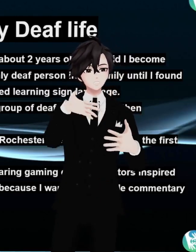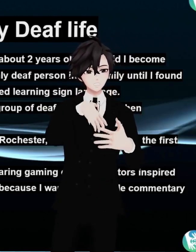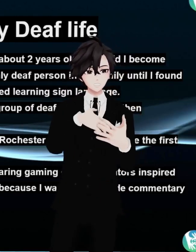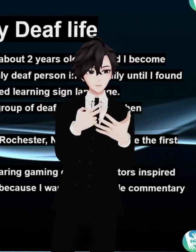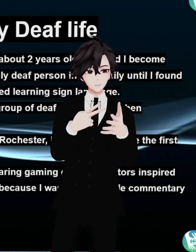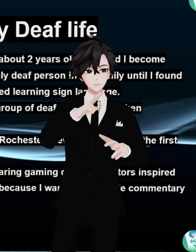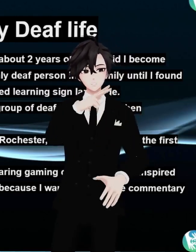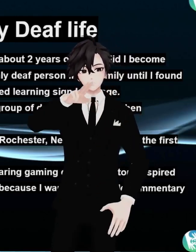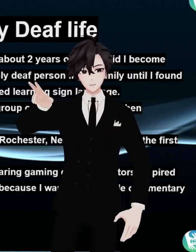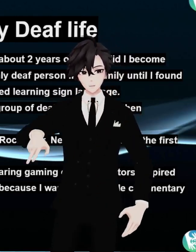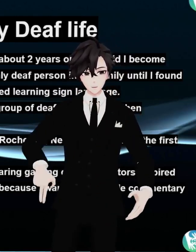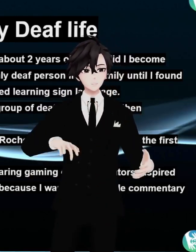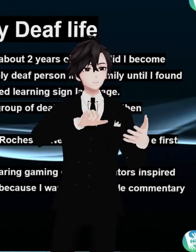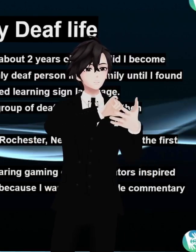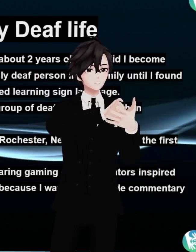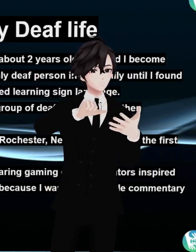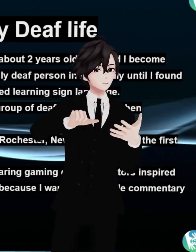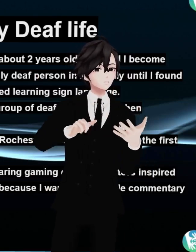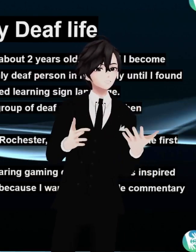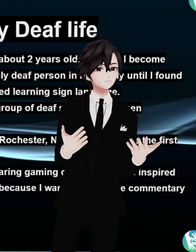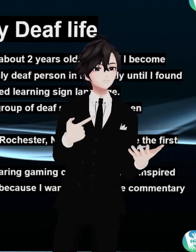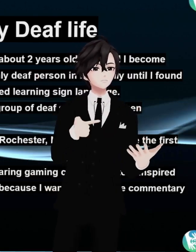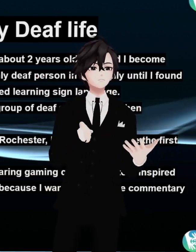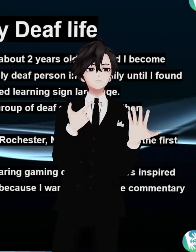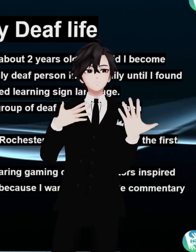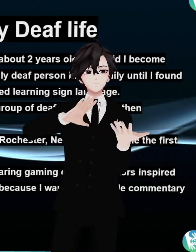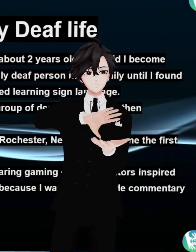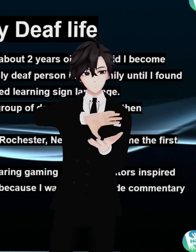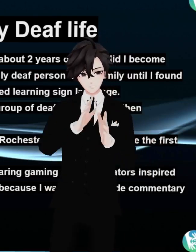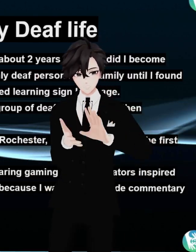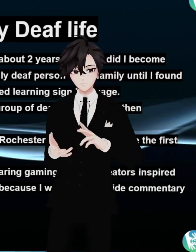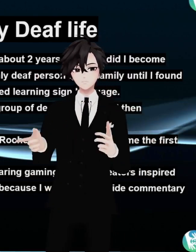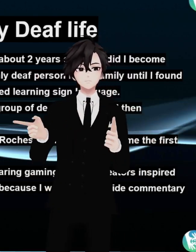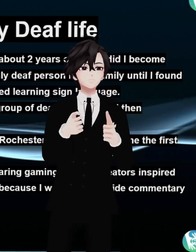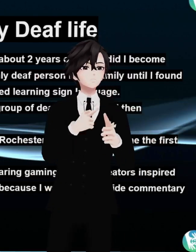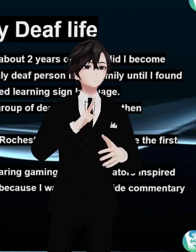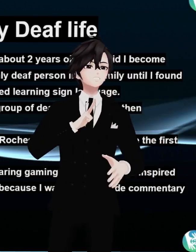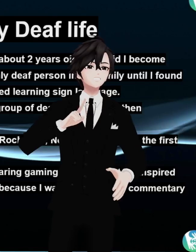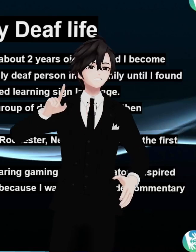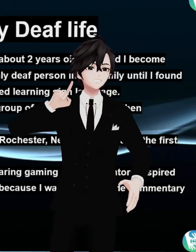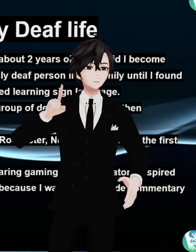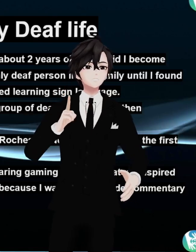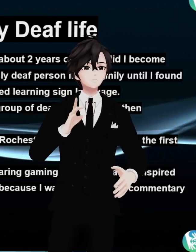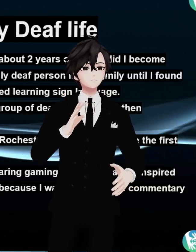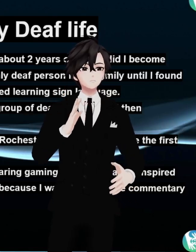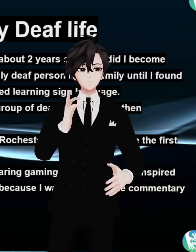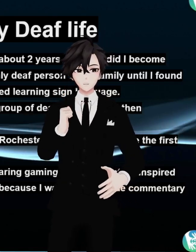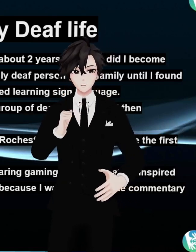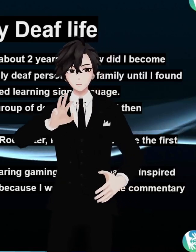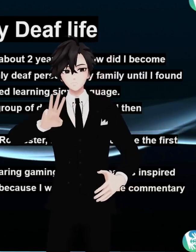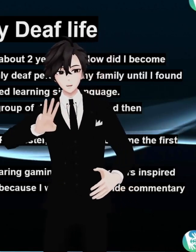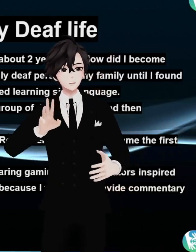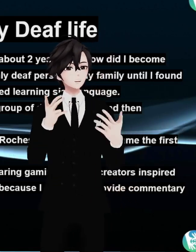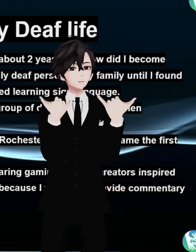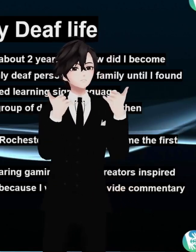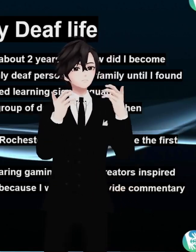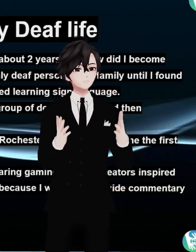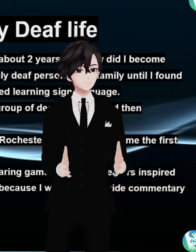I went to a school in New York called RIT, or Rochester Institute of Technology, and it was my first time being in a